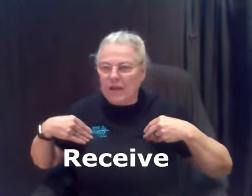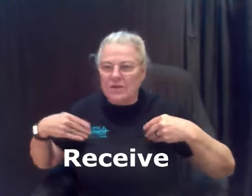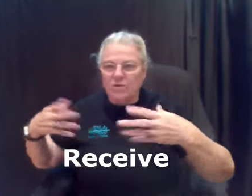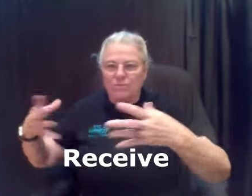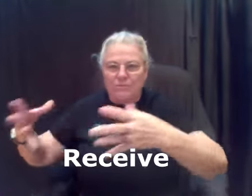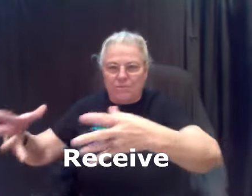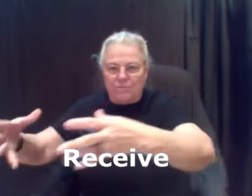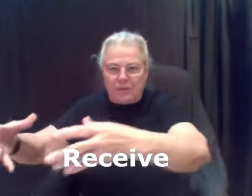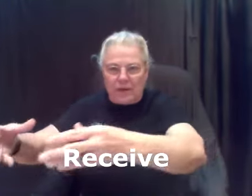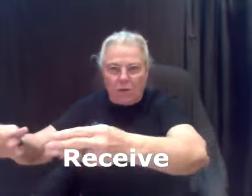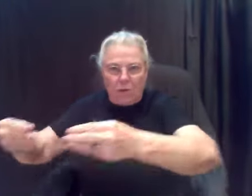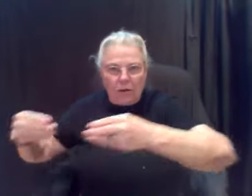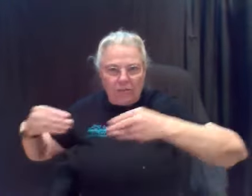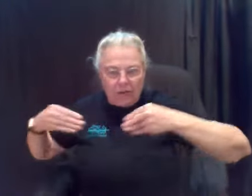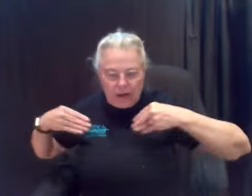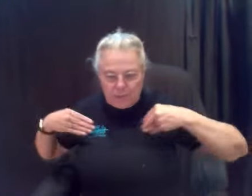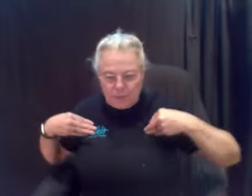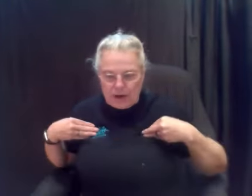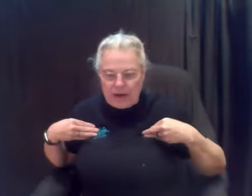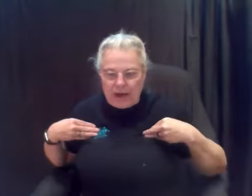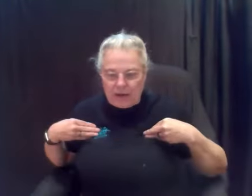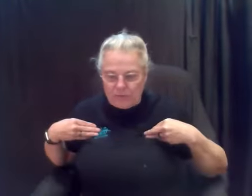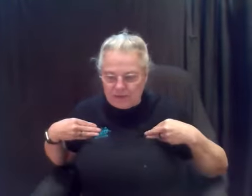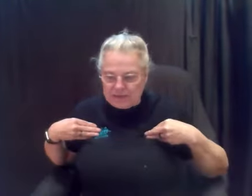so get a hold of it and bring it in. Received.